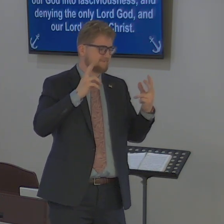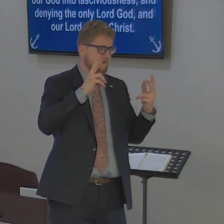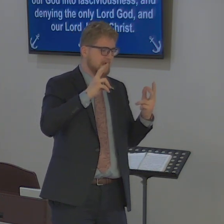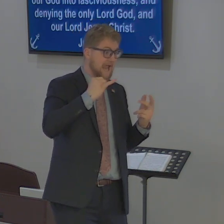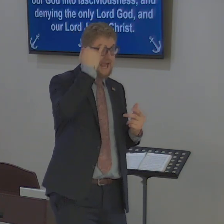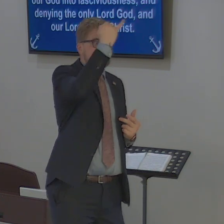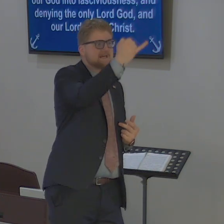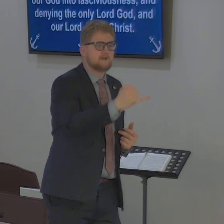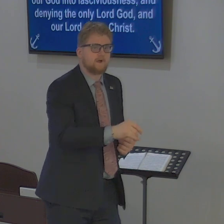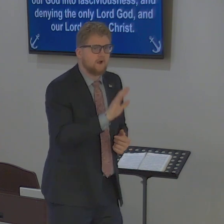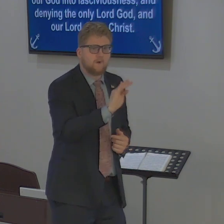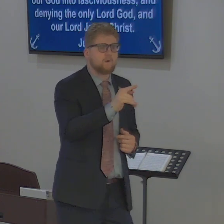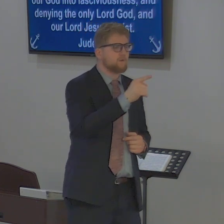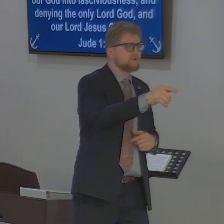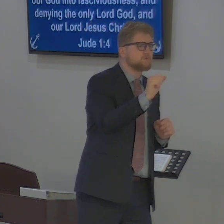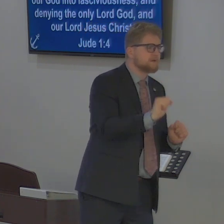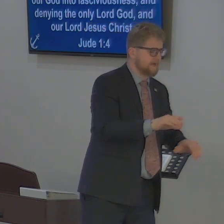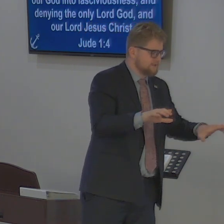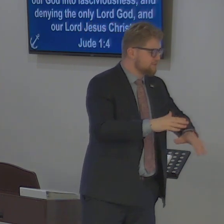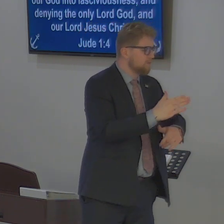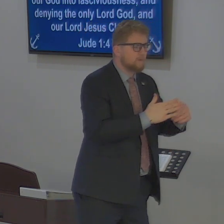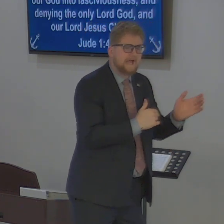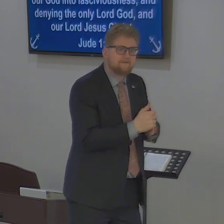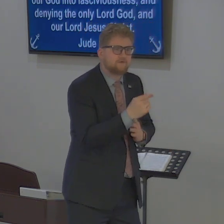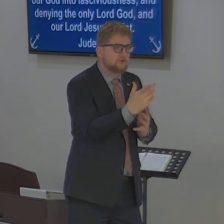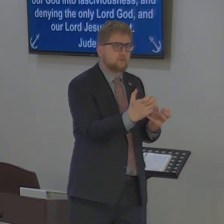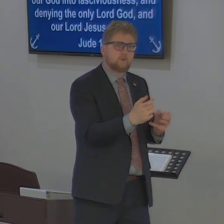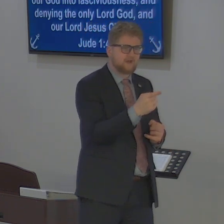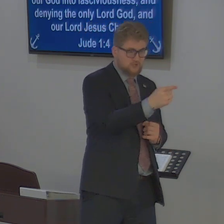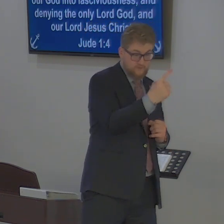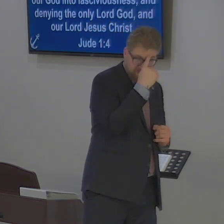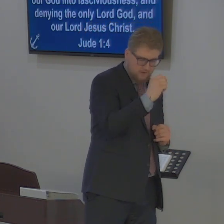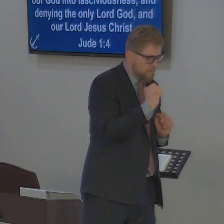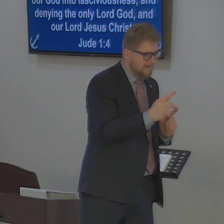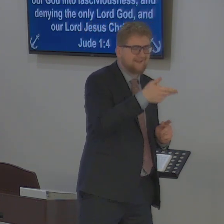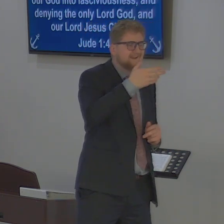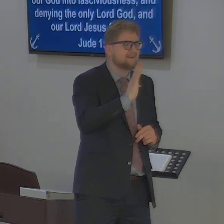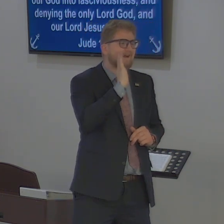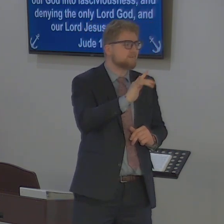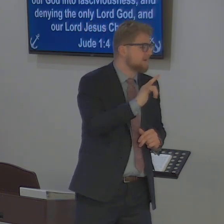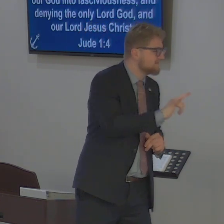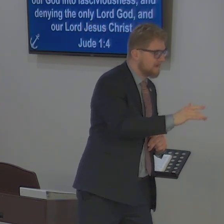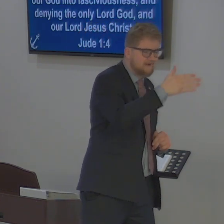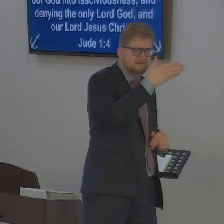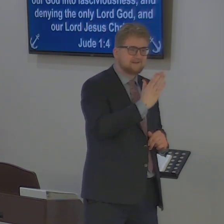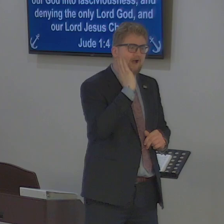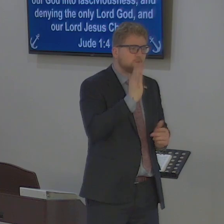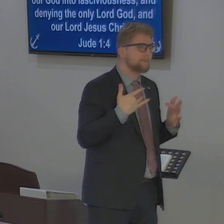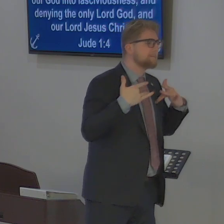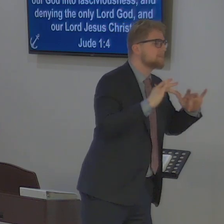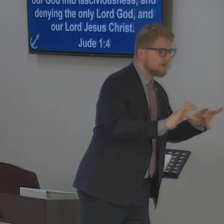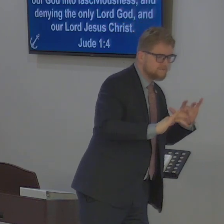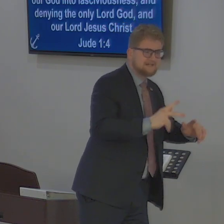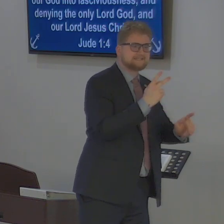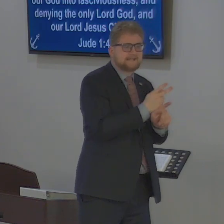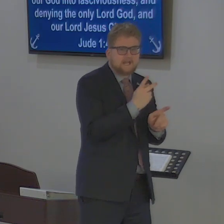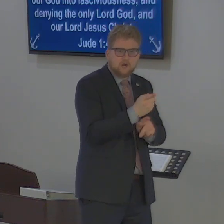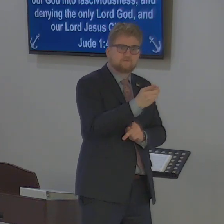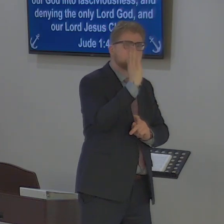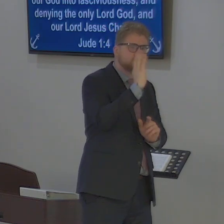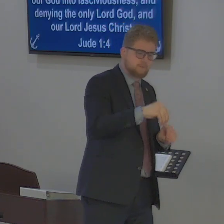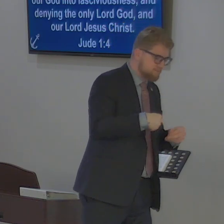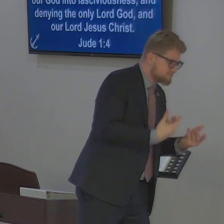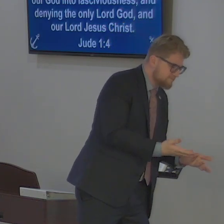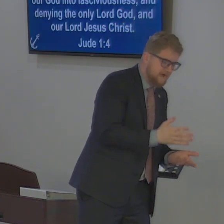okay, and God loves you, and God will forgive you, and God will still continue to meet your needs, and God will do this. You have the